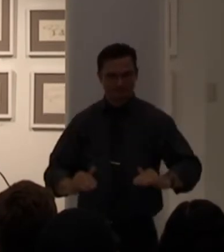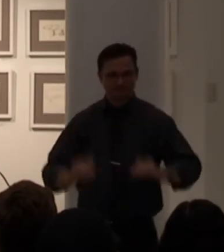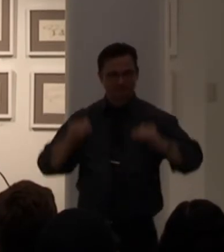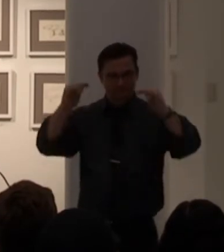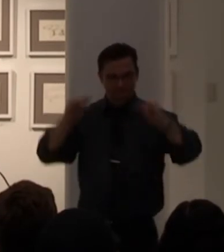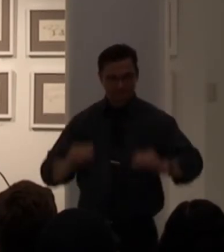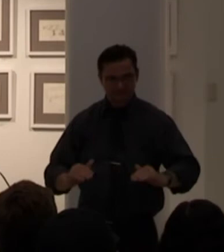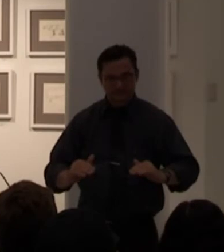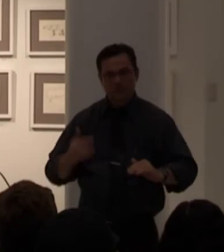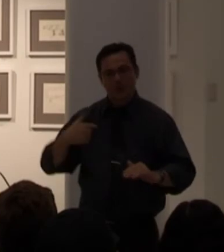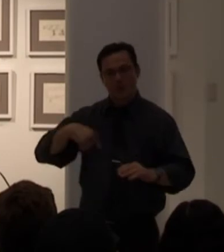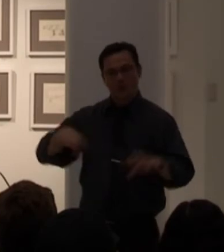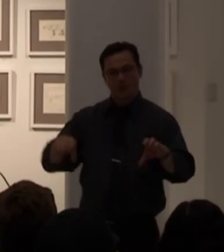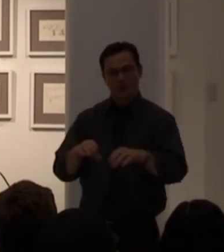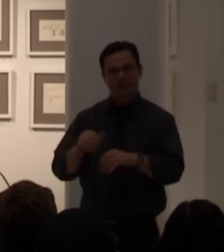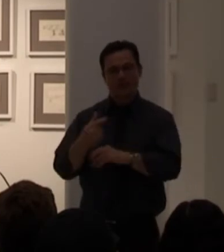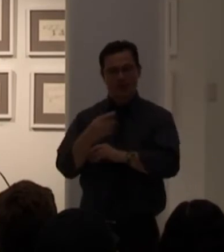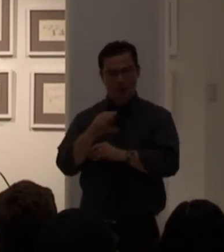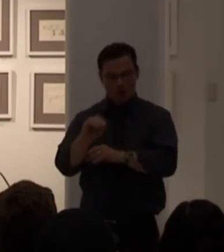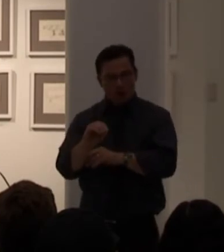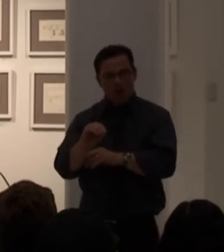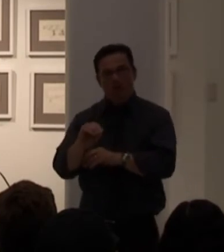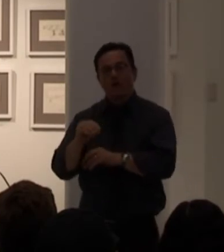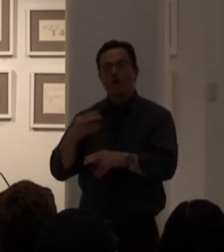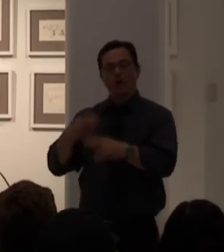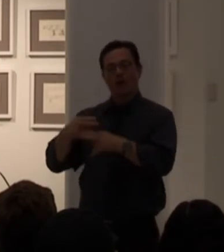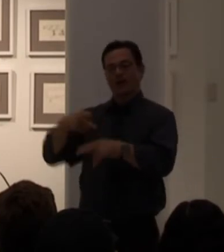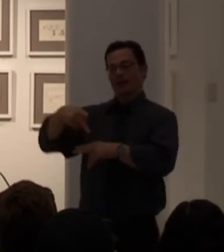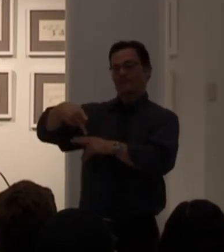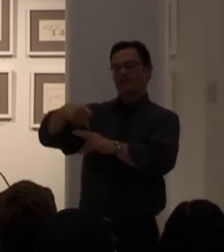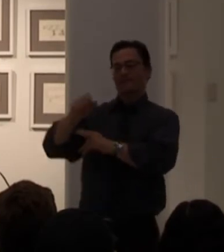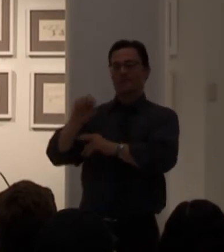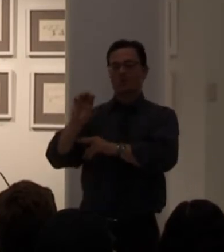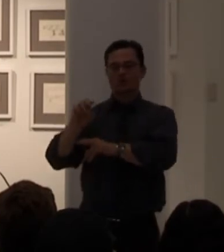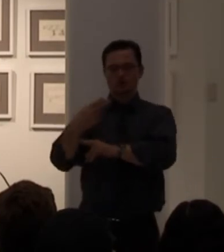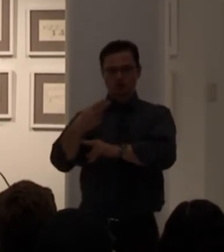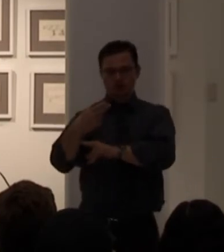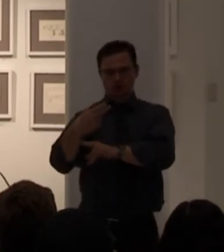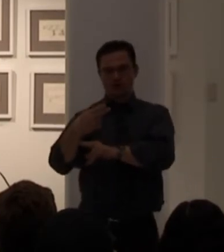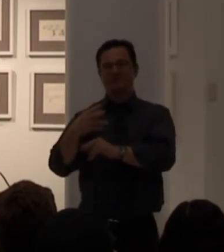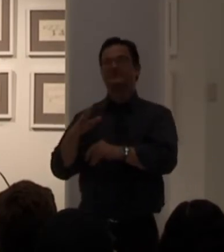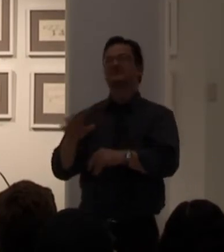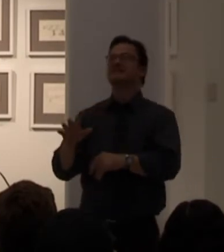We're doing an Ergo right now, we're calling it Perch, which will be about